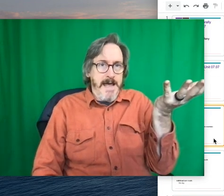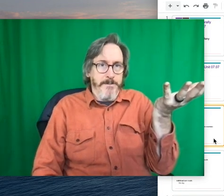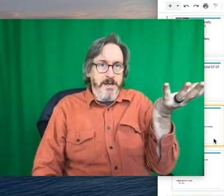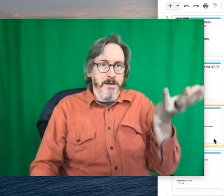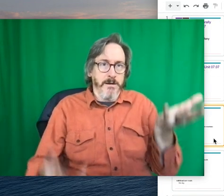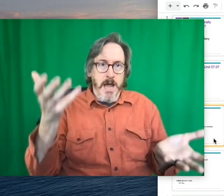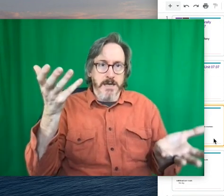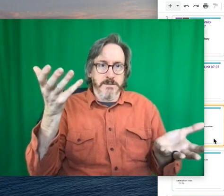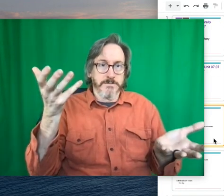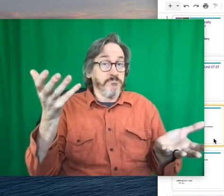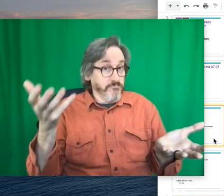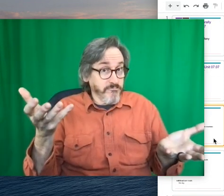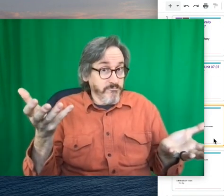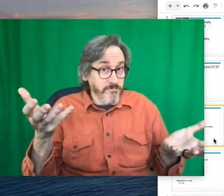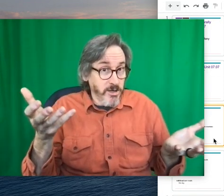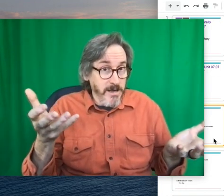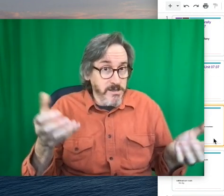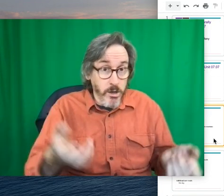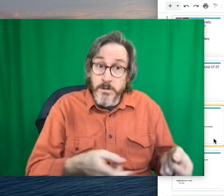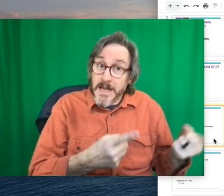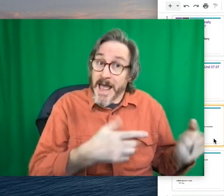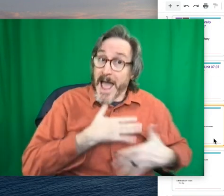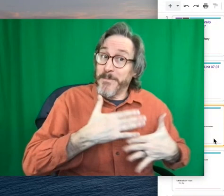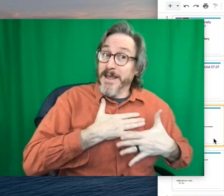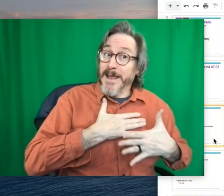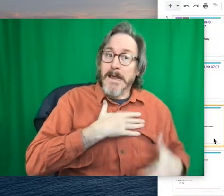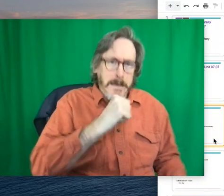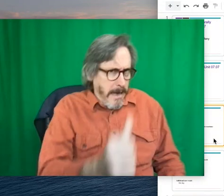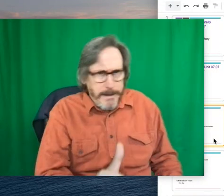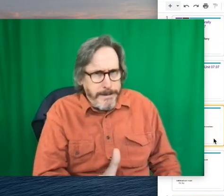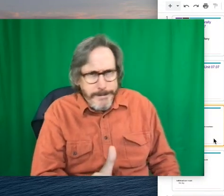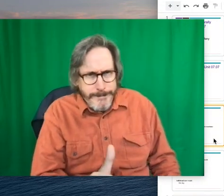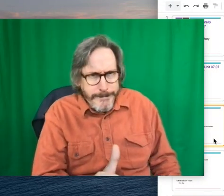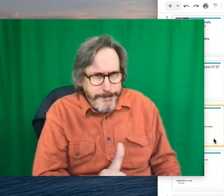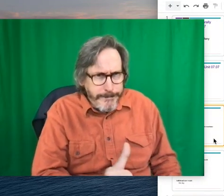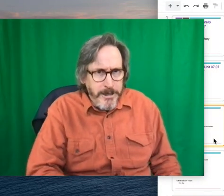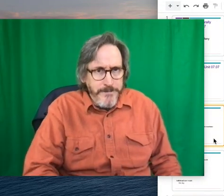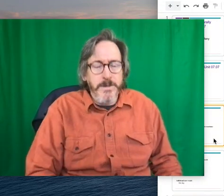He is happy, not. Okay, so happy, not.